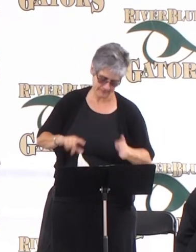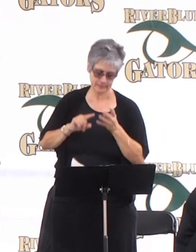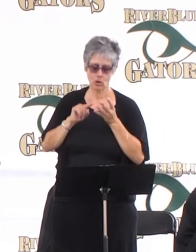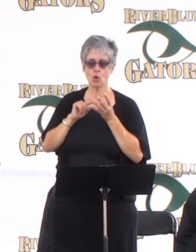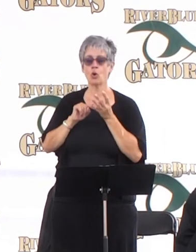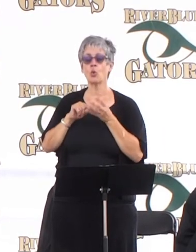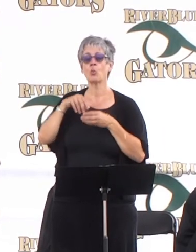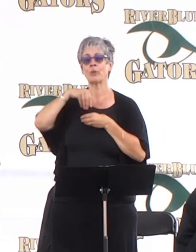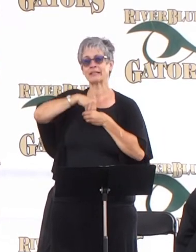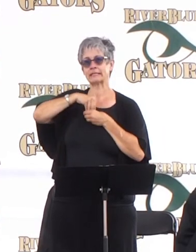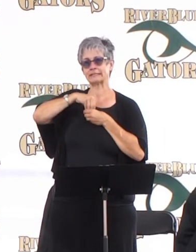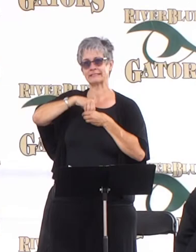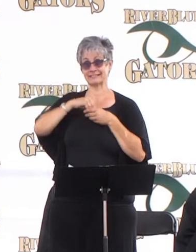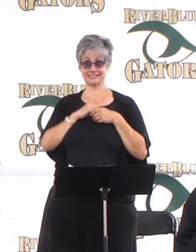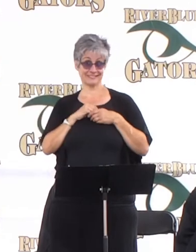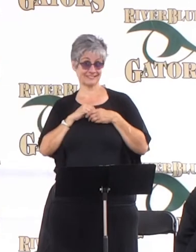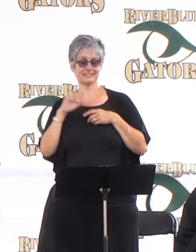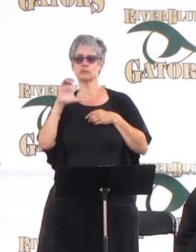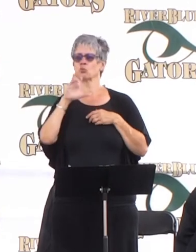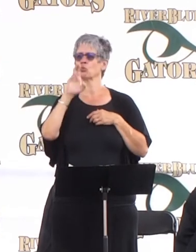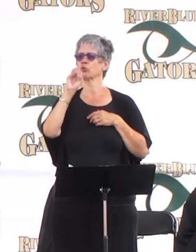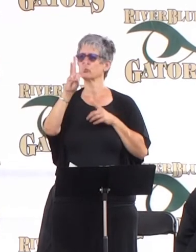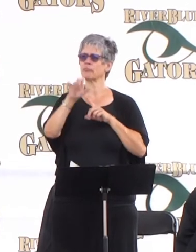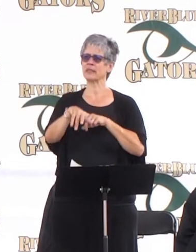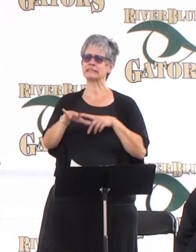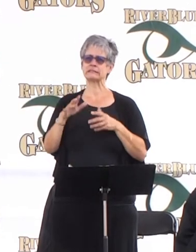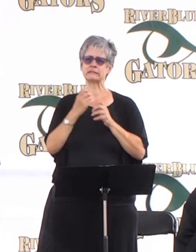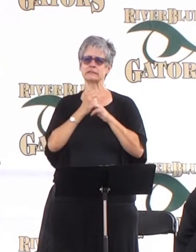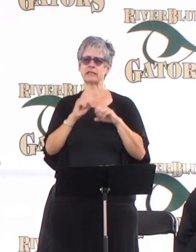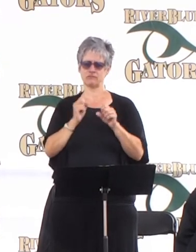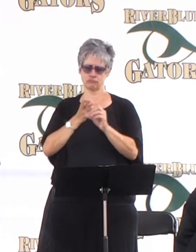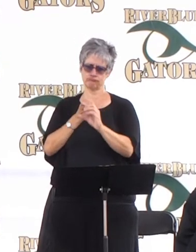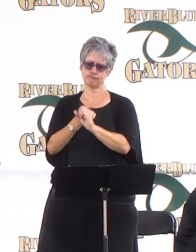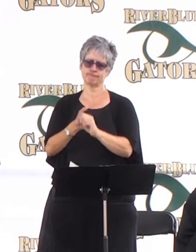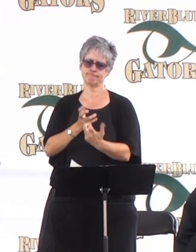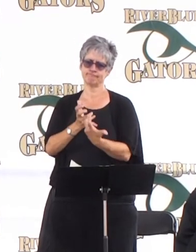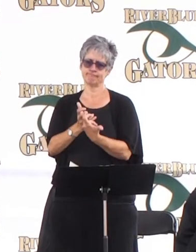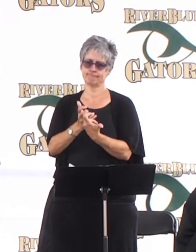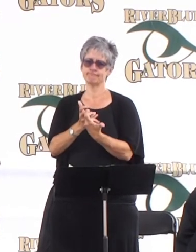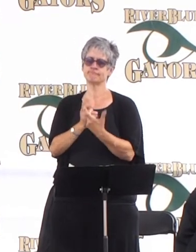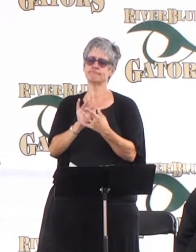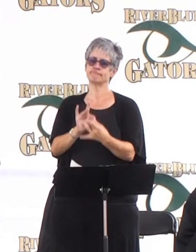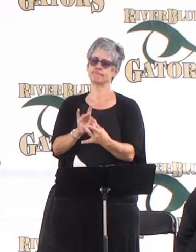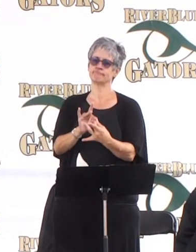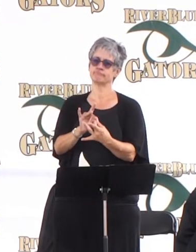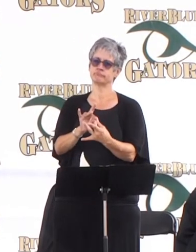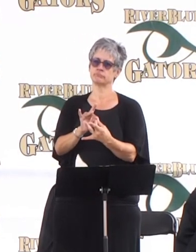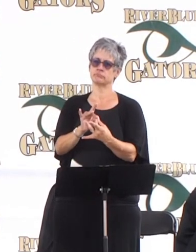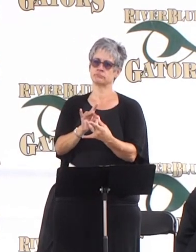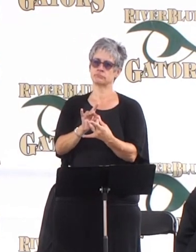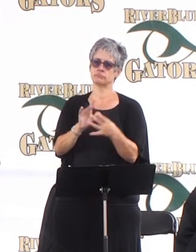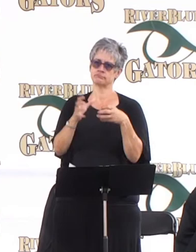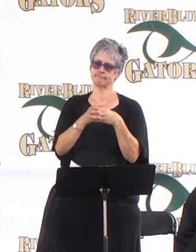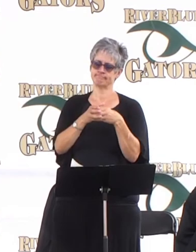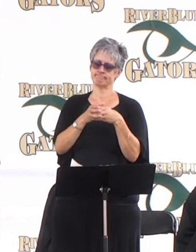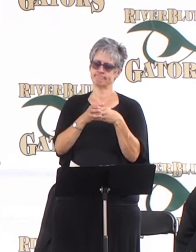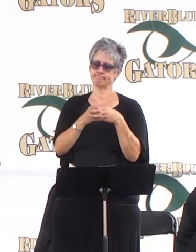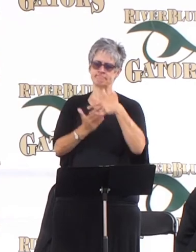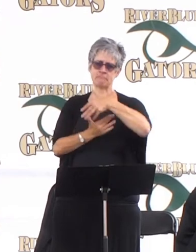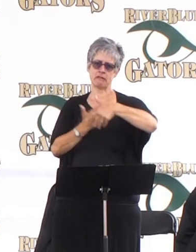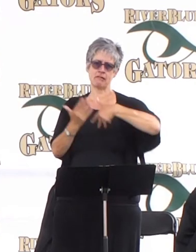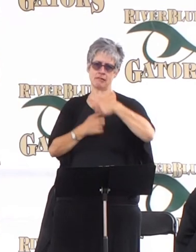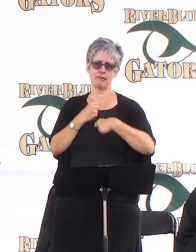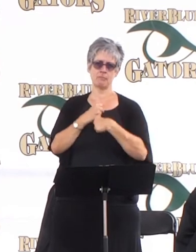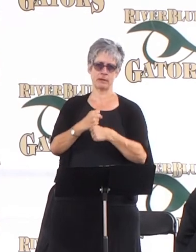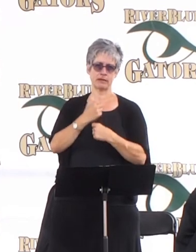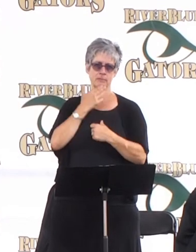Crew is the safe place each student lands each day to feel belonging and collectively make a contribution to a better world. Parents and guests,